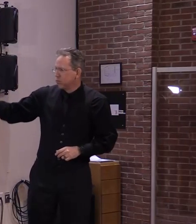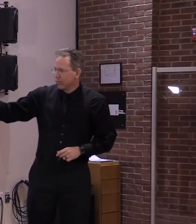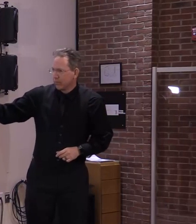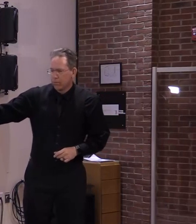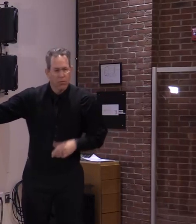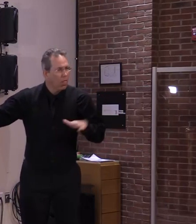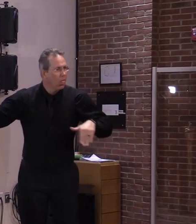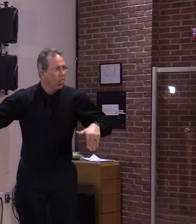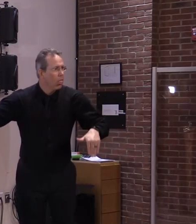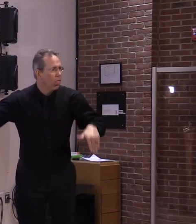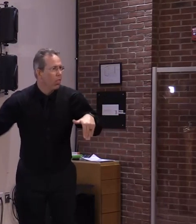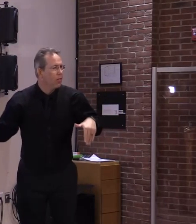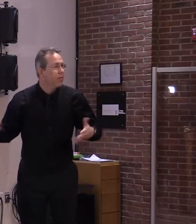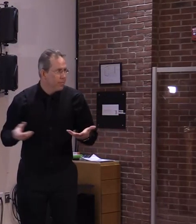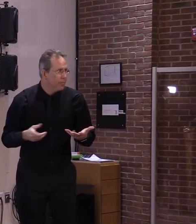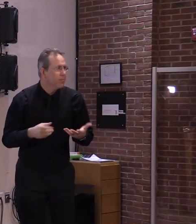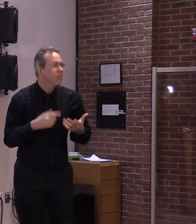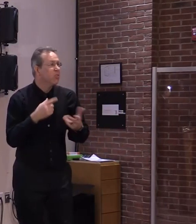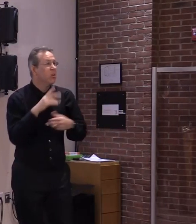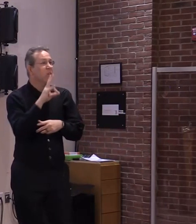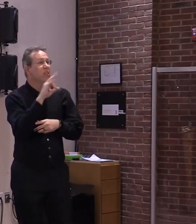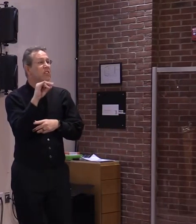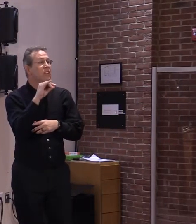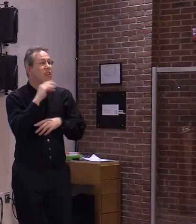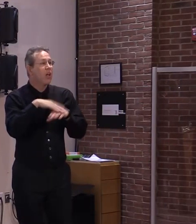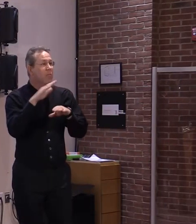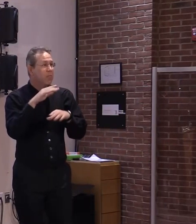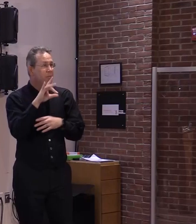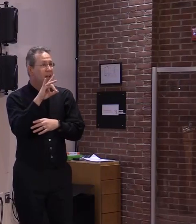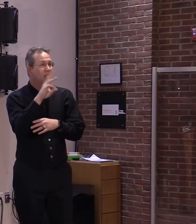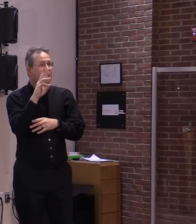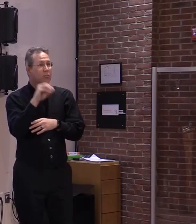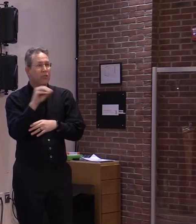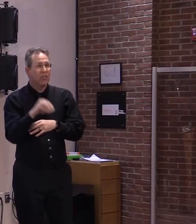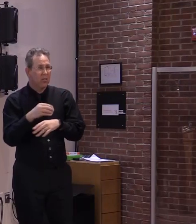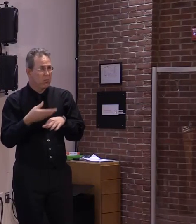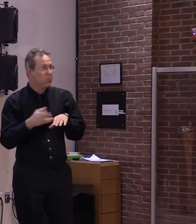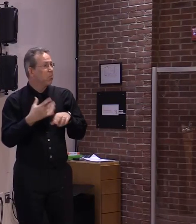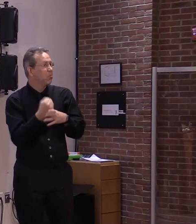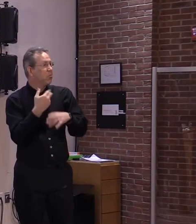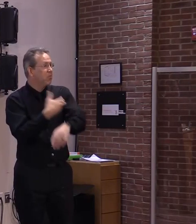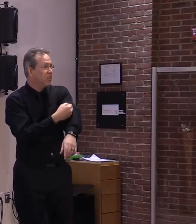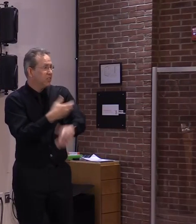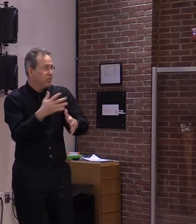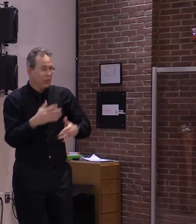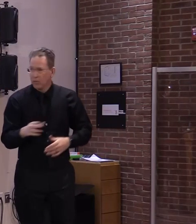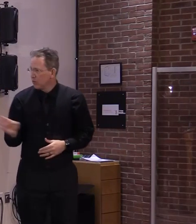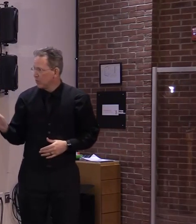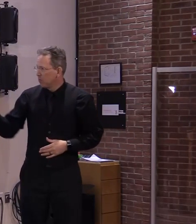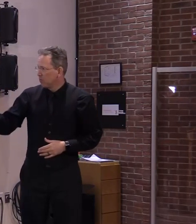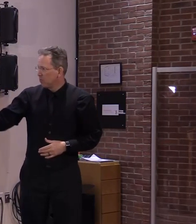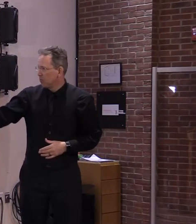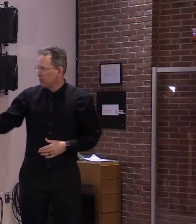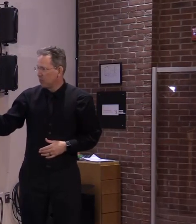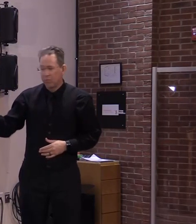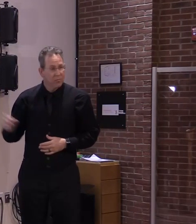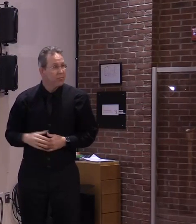a 13% increase this week in the number started or completed, moving up from the mid-60s to